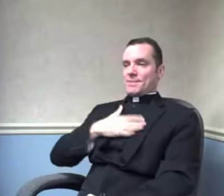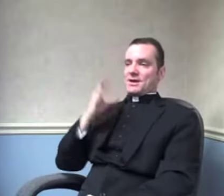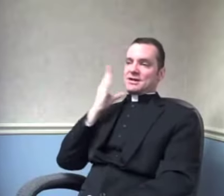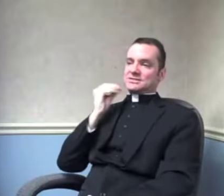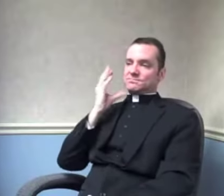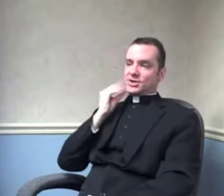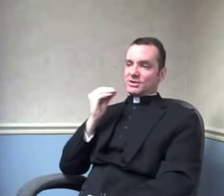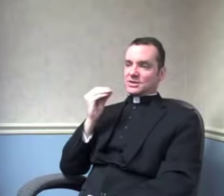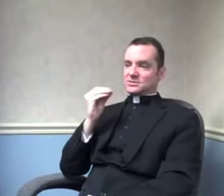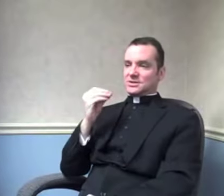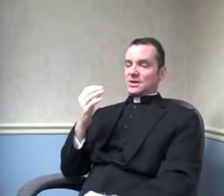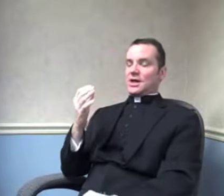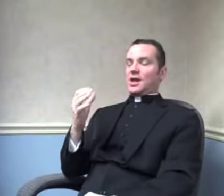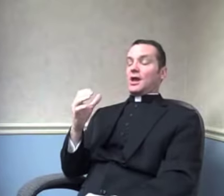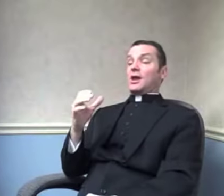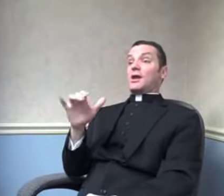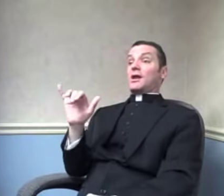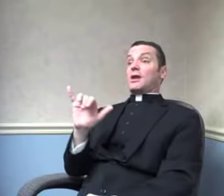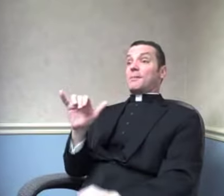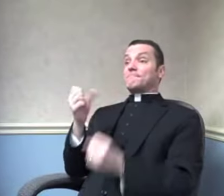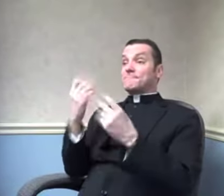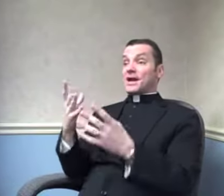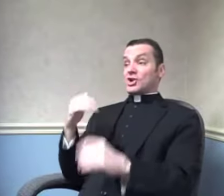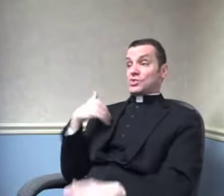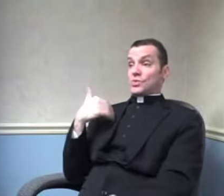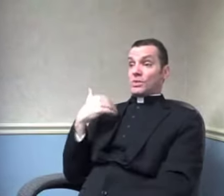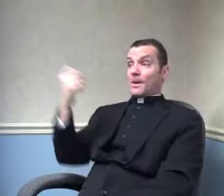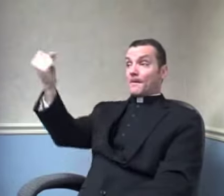help give back and share my experience.